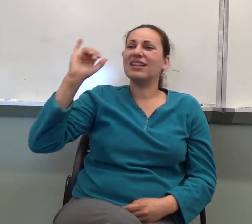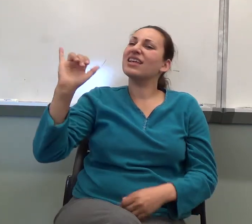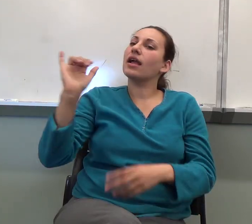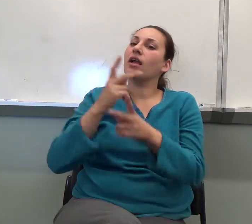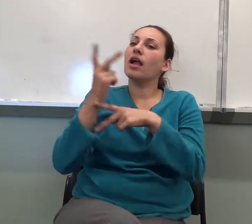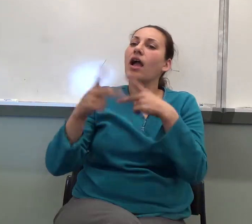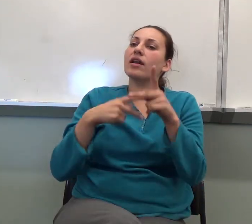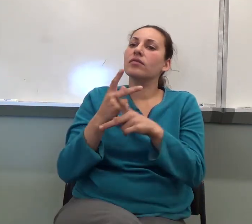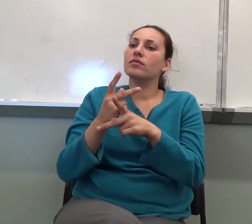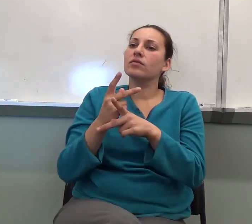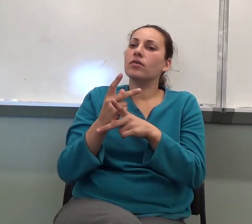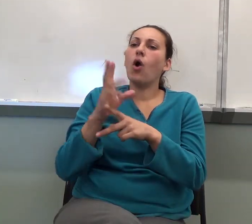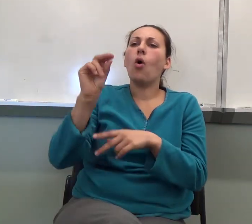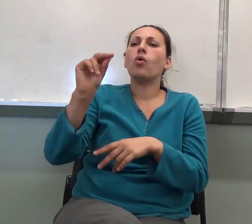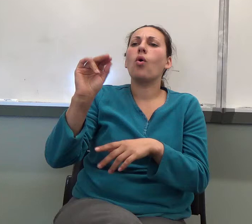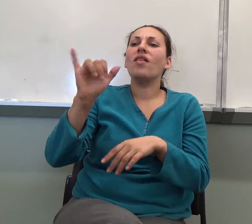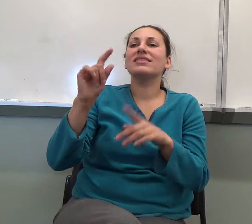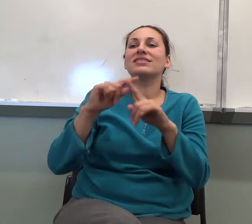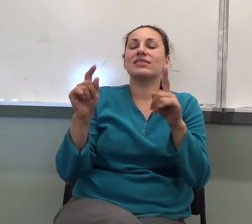the 5,000, or 6,200.